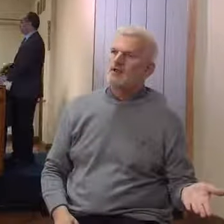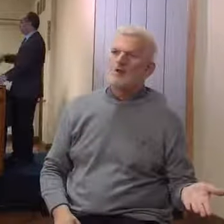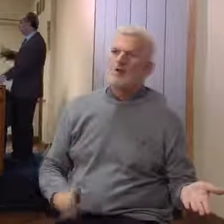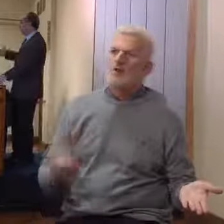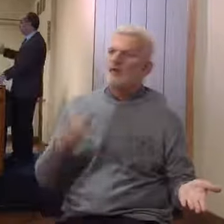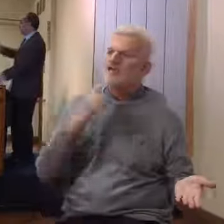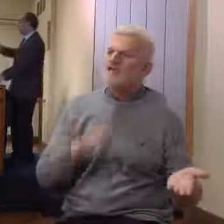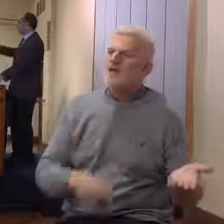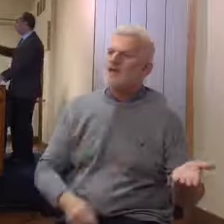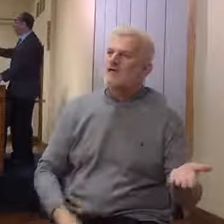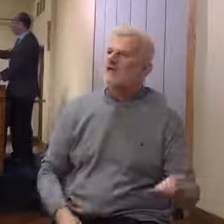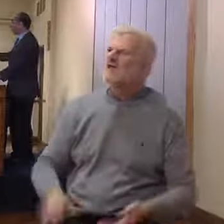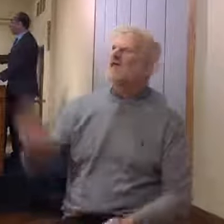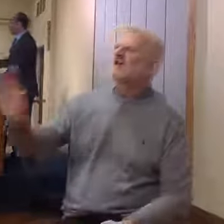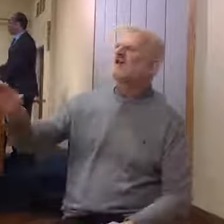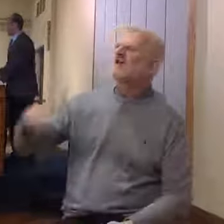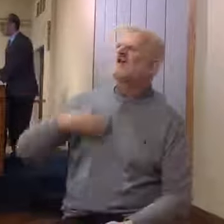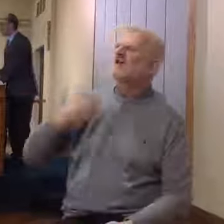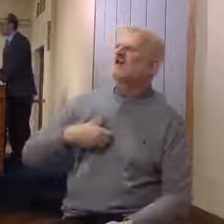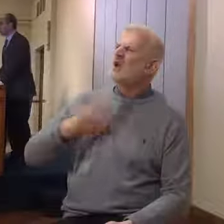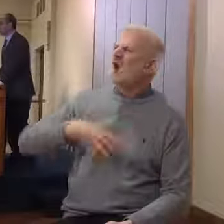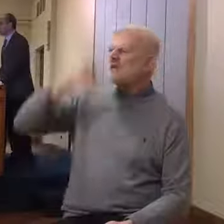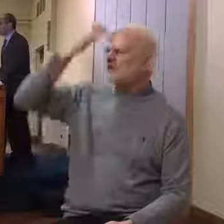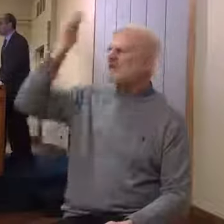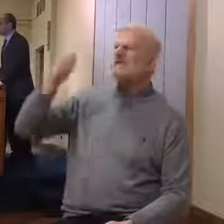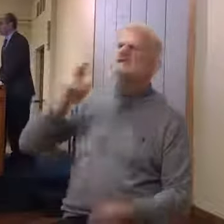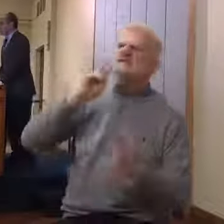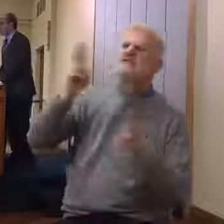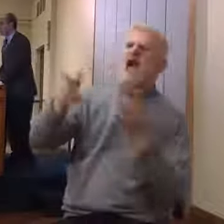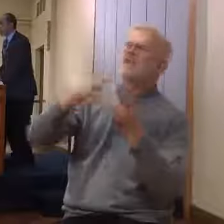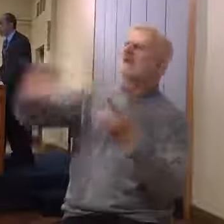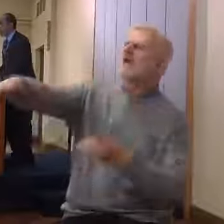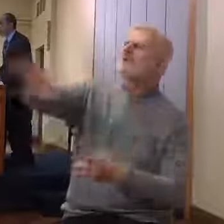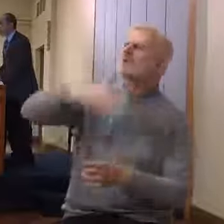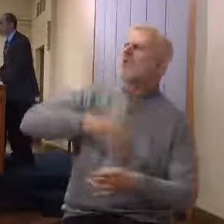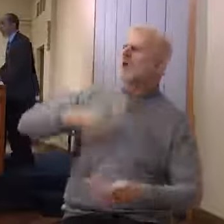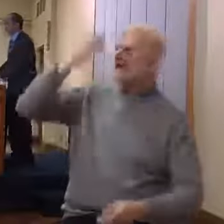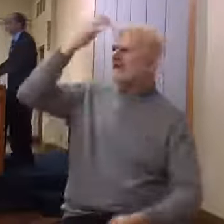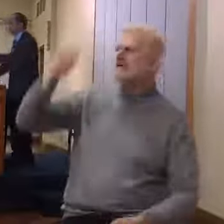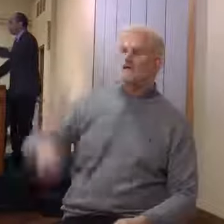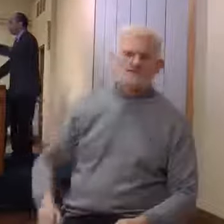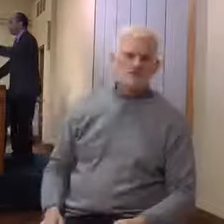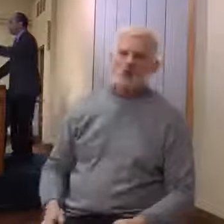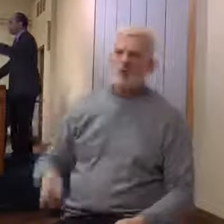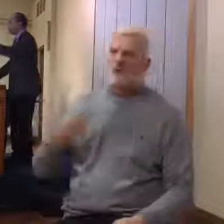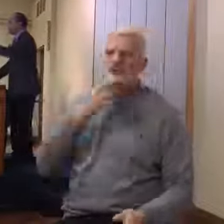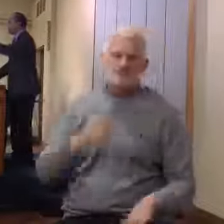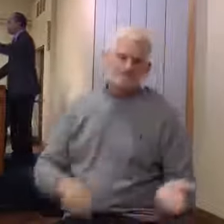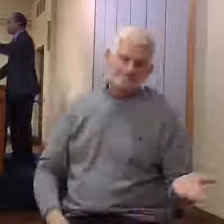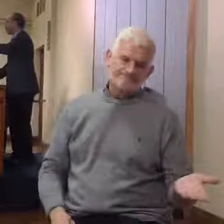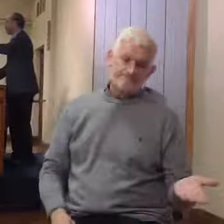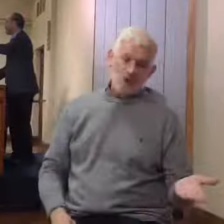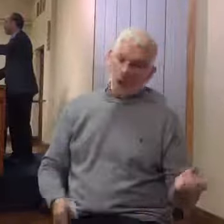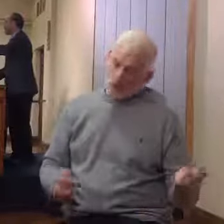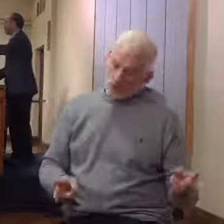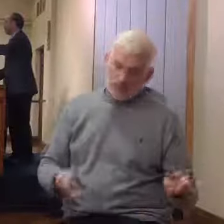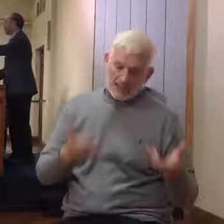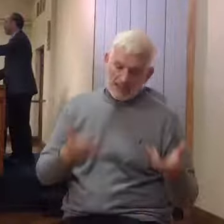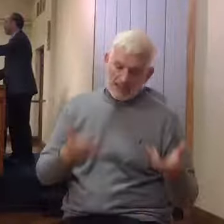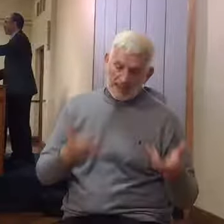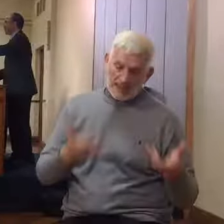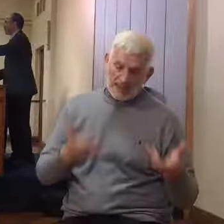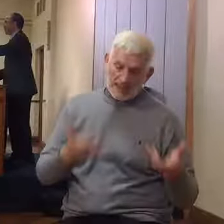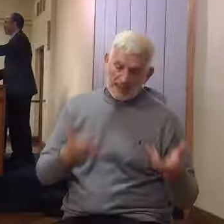we want a king like other nations. And you know what God said to them? Yes, you will have a king, but you have to suffer the consequences